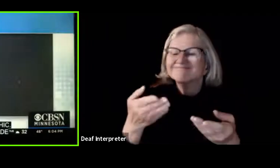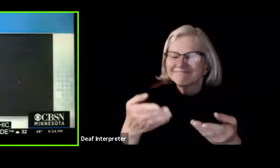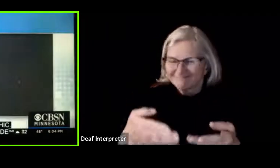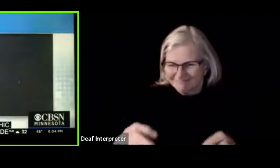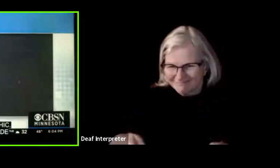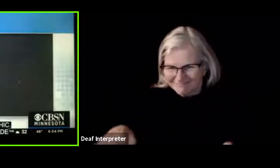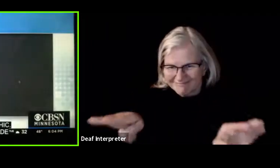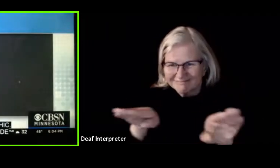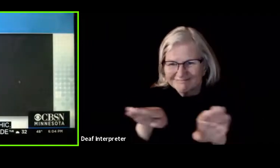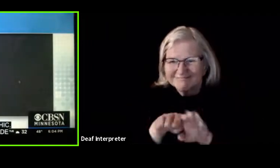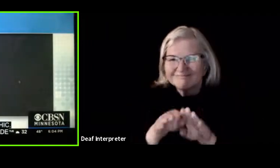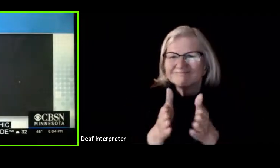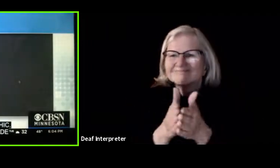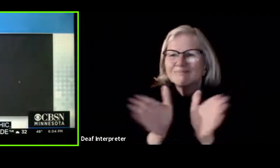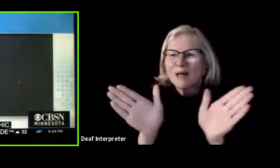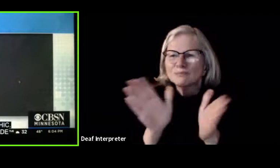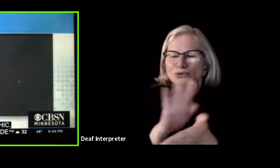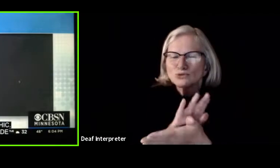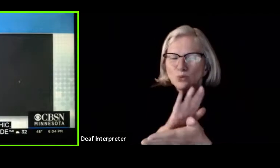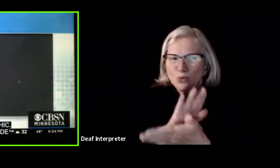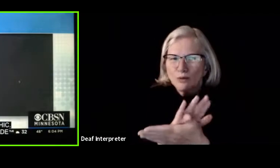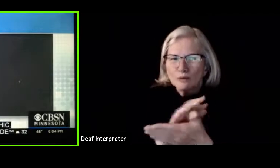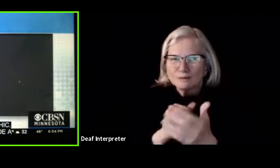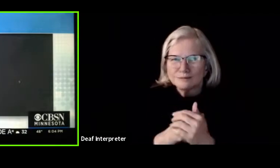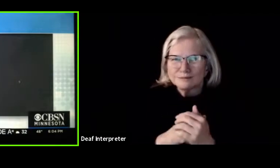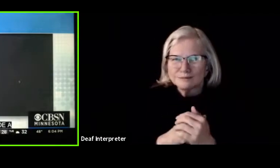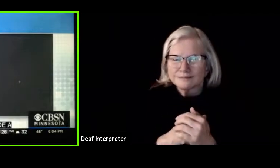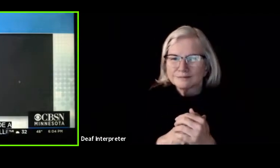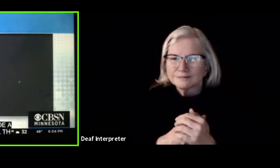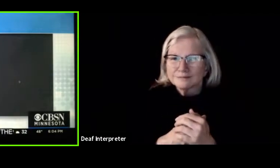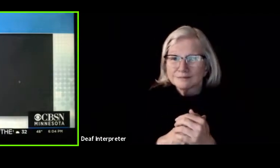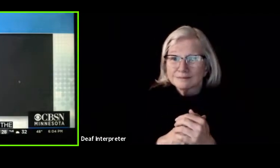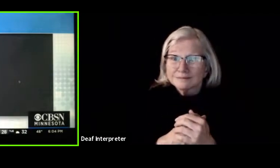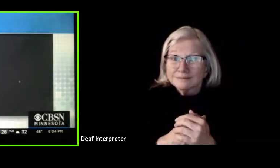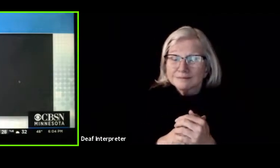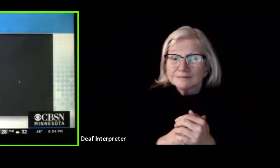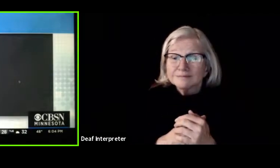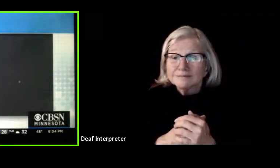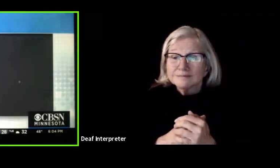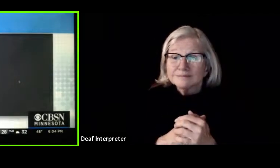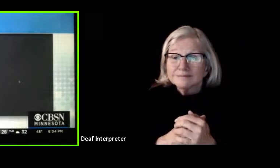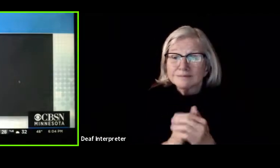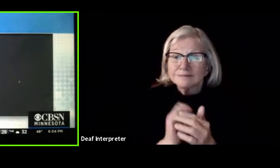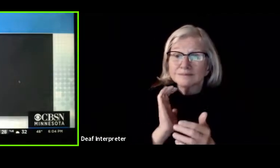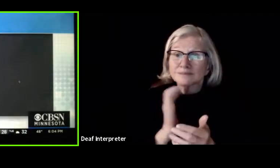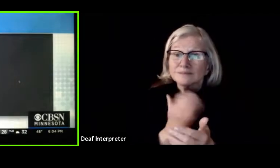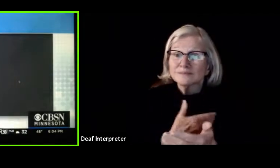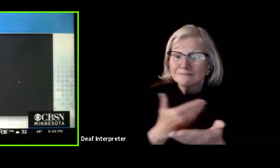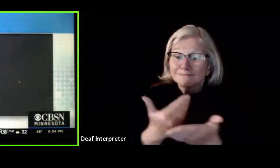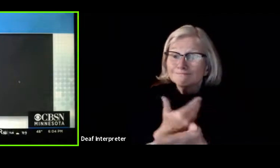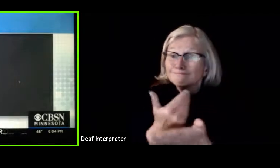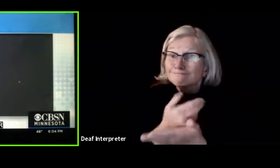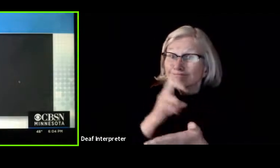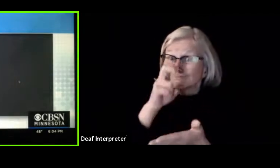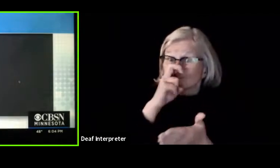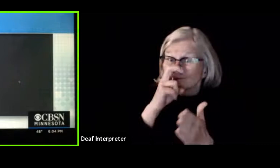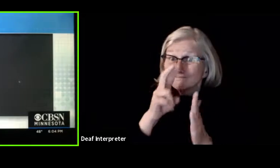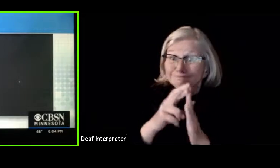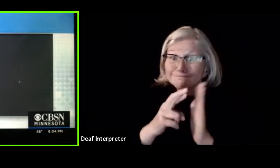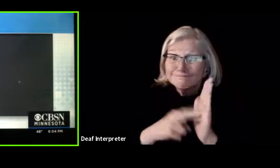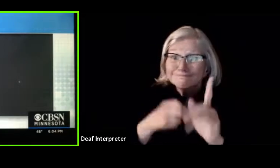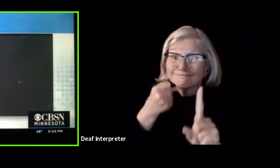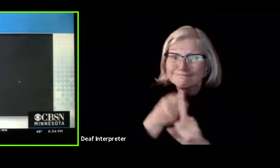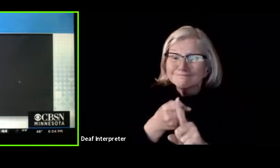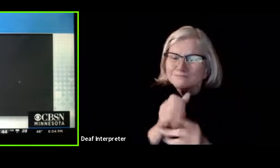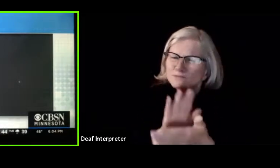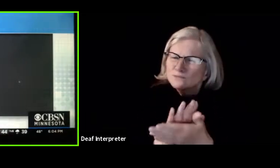Schools, yeah. Yeah. So, and this, we should mention, will not affect schools here in Minnesota. The governor said that schools will still be able to go ahead and